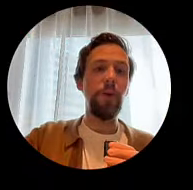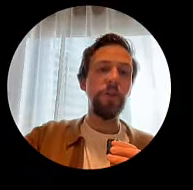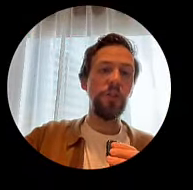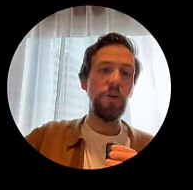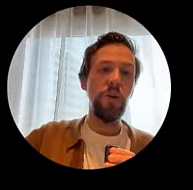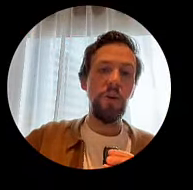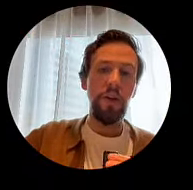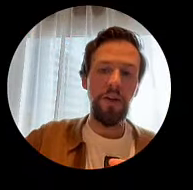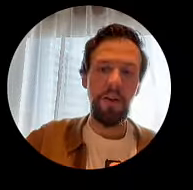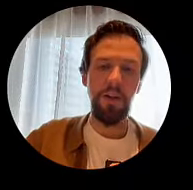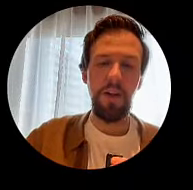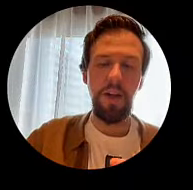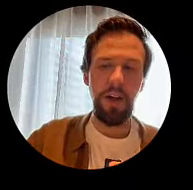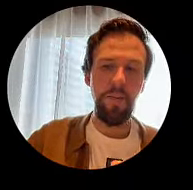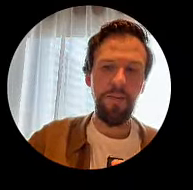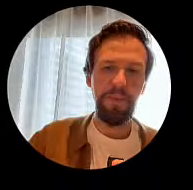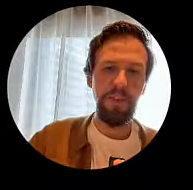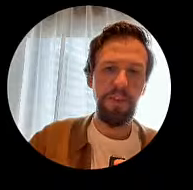But also